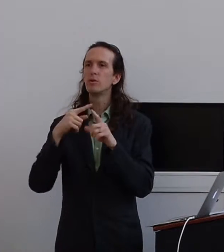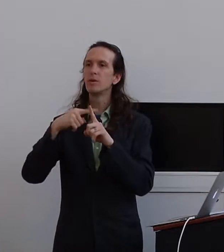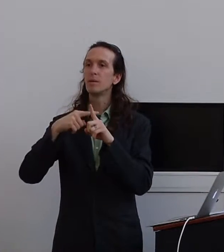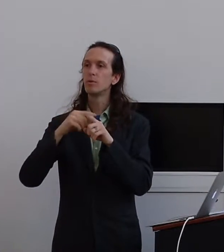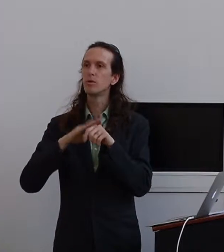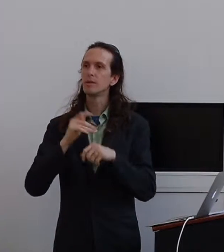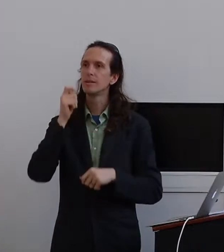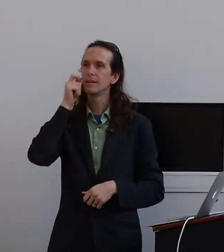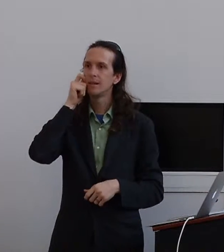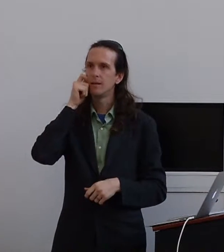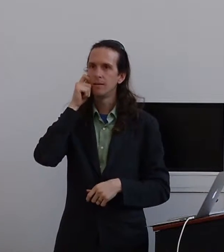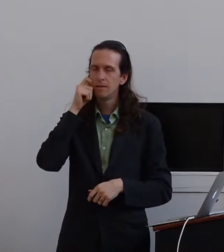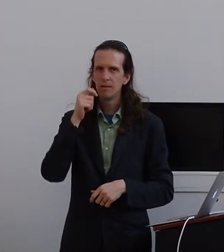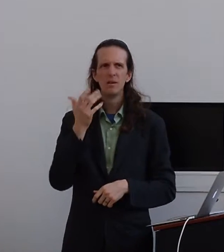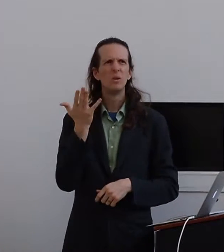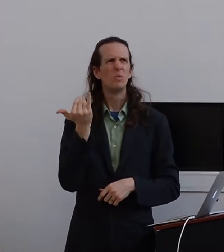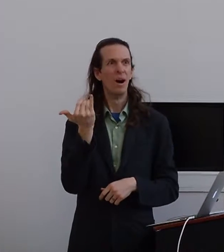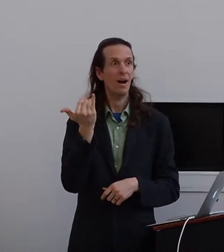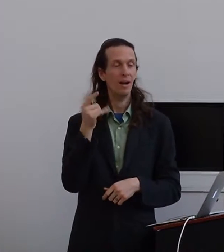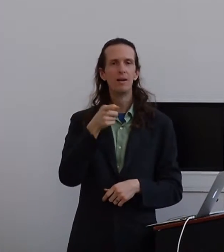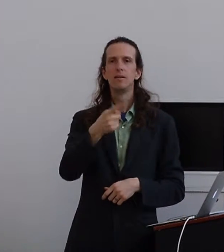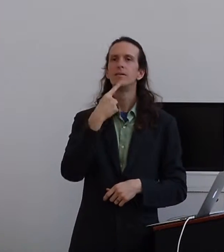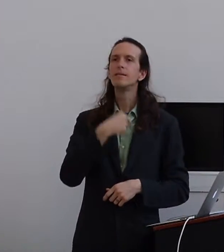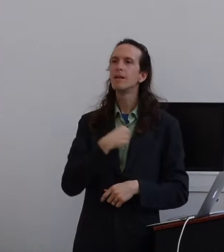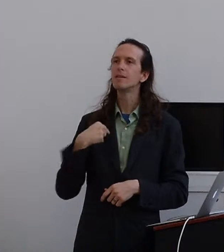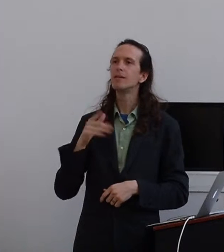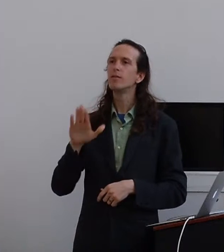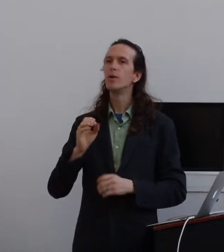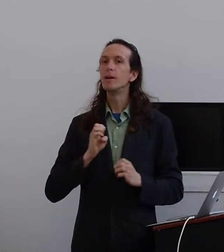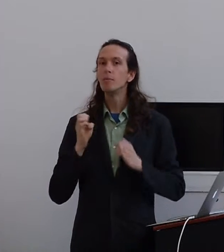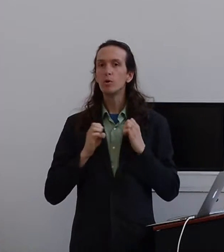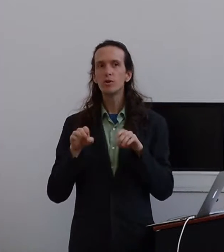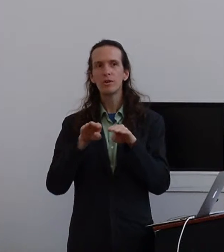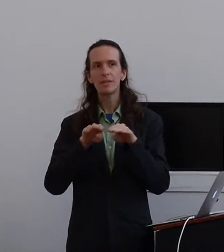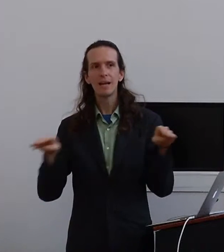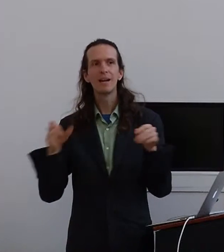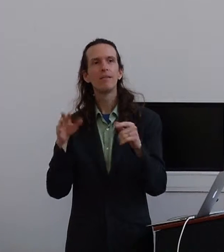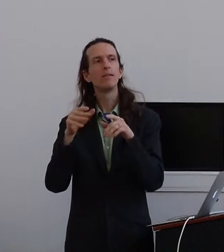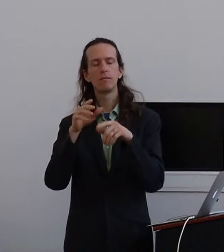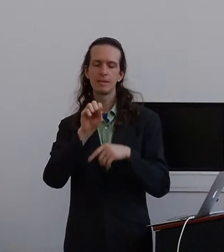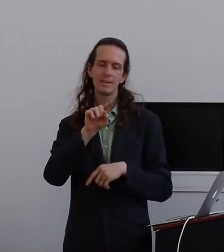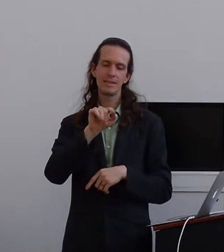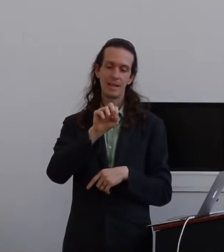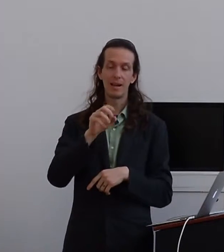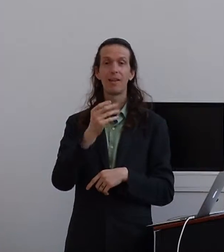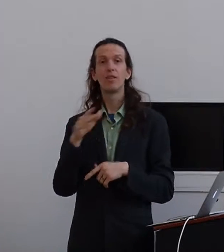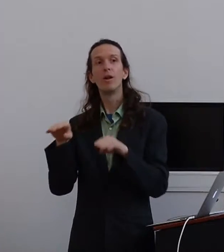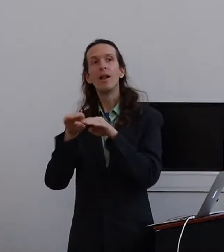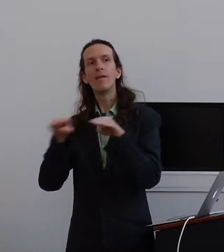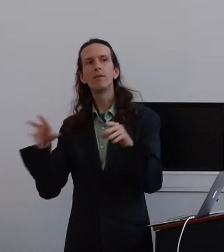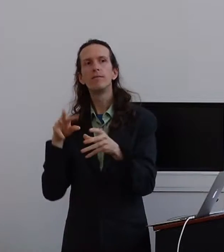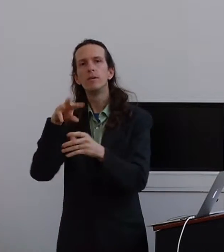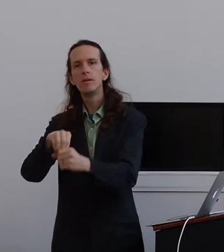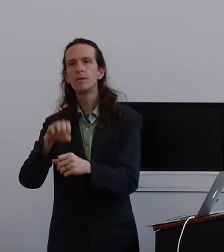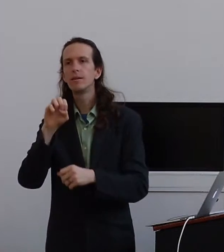cameras allow us to measure skin temperature. We want to capture this information because we can infer